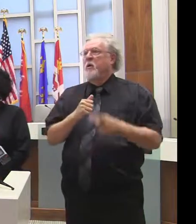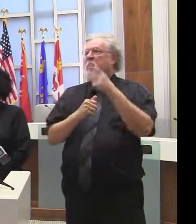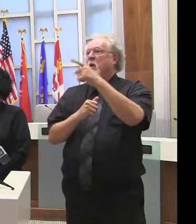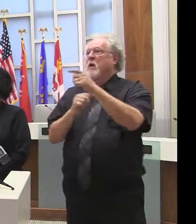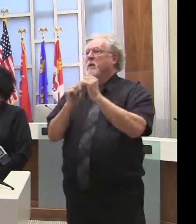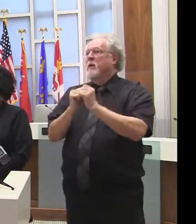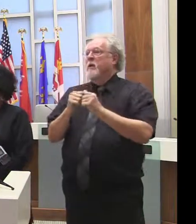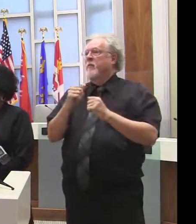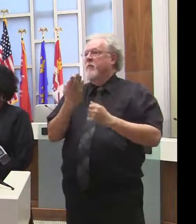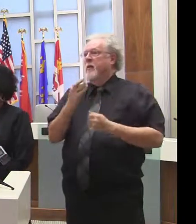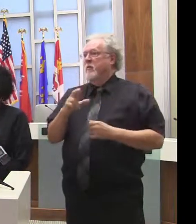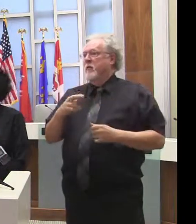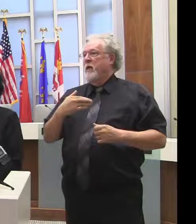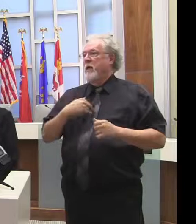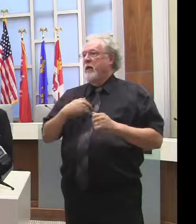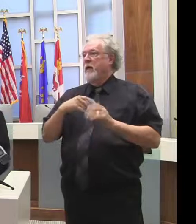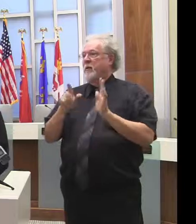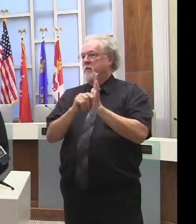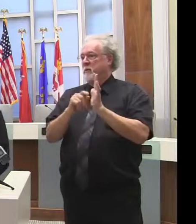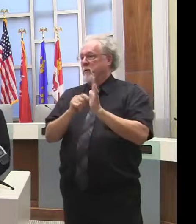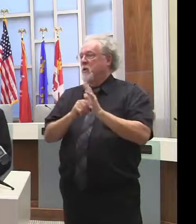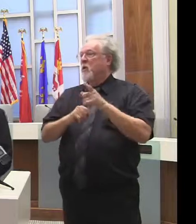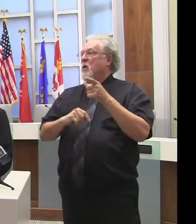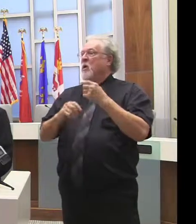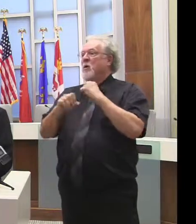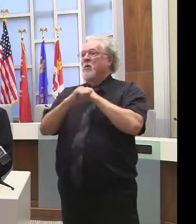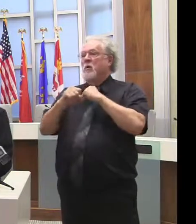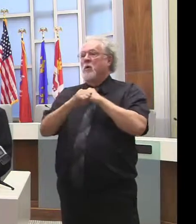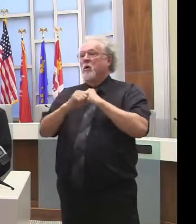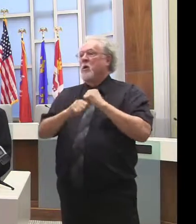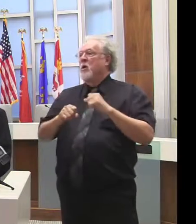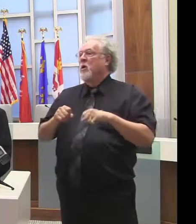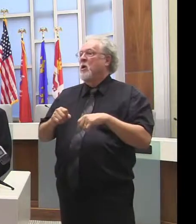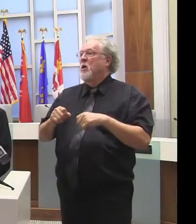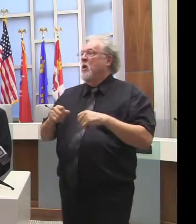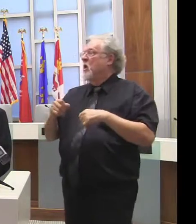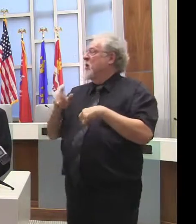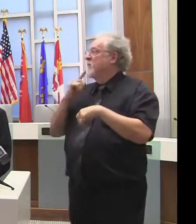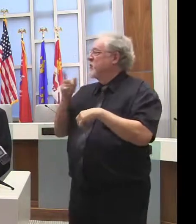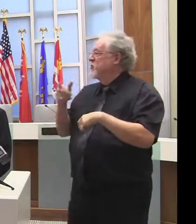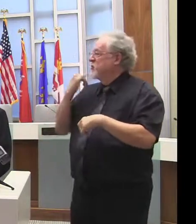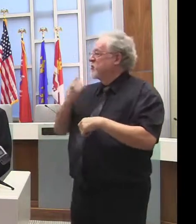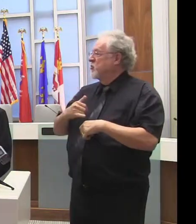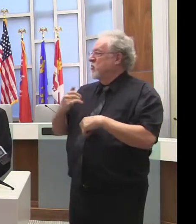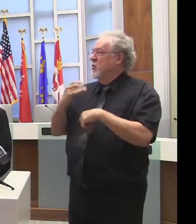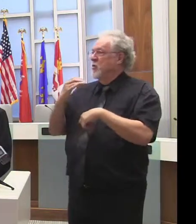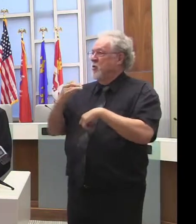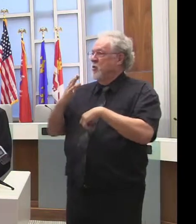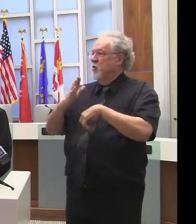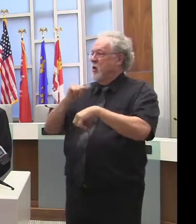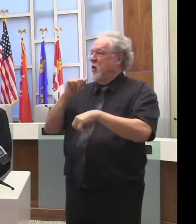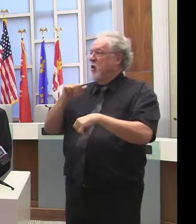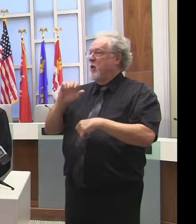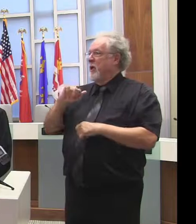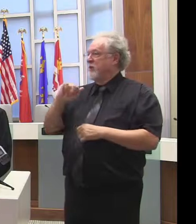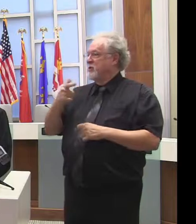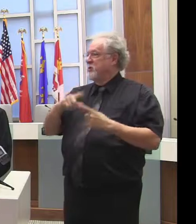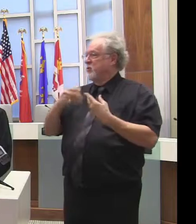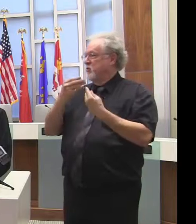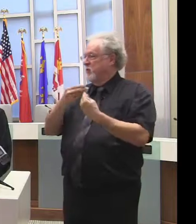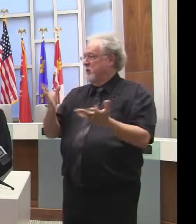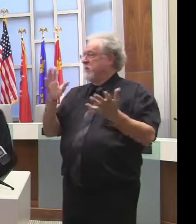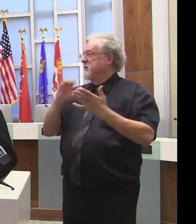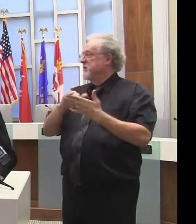Rouge had a press conference a little while ago, and they're calling on you to call on the Attorney General or the Department of Justice to release that